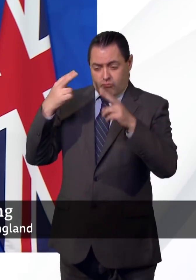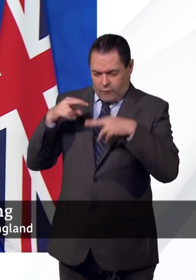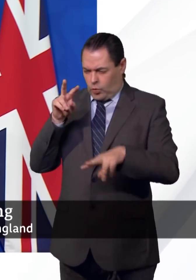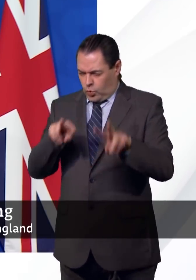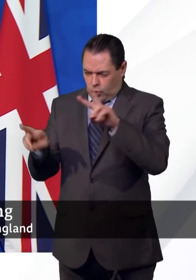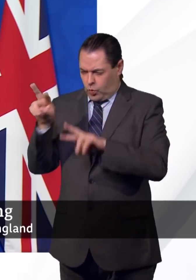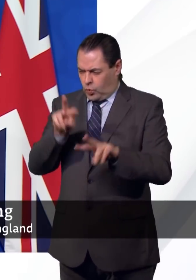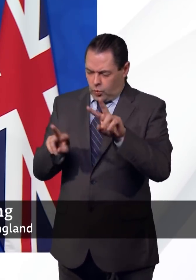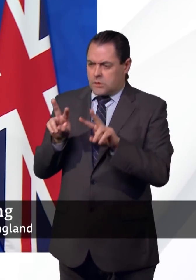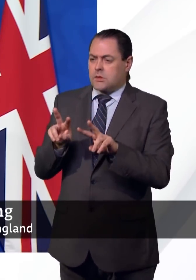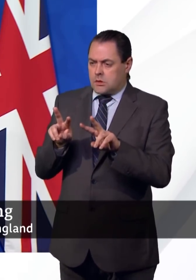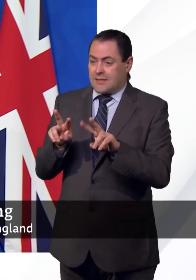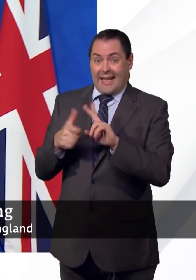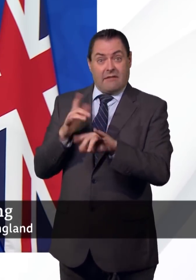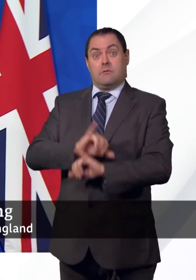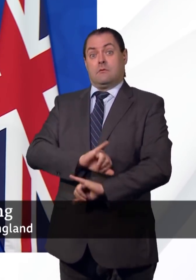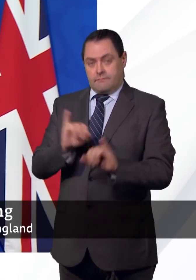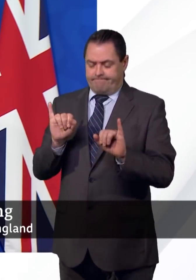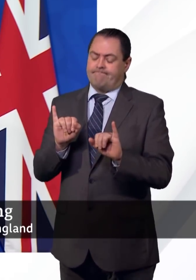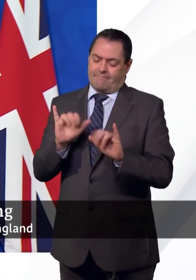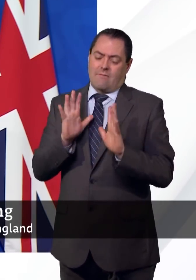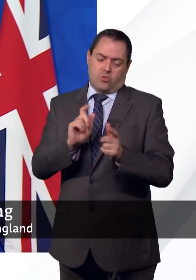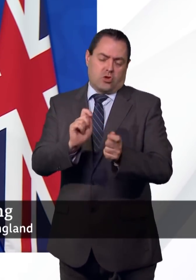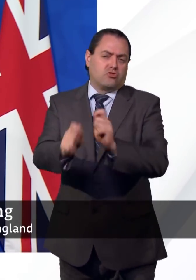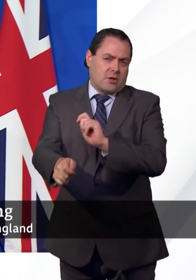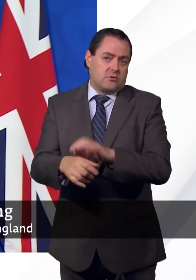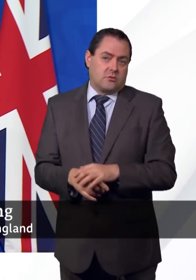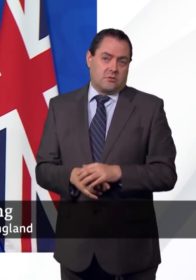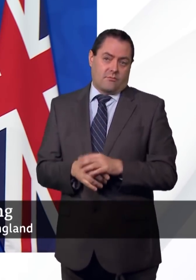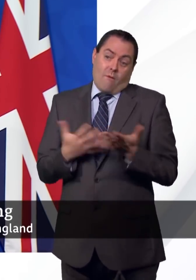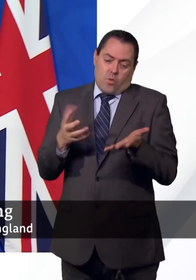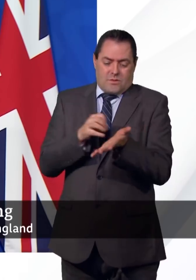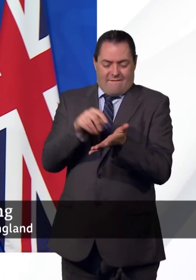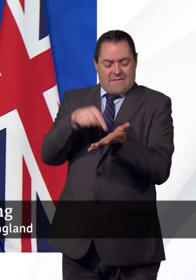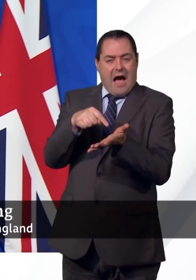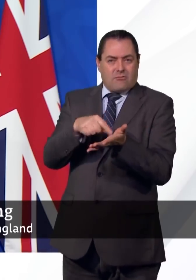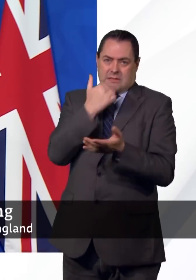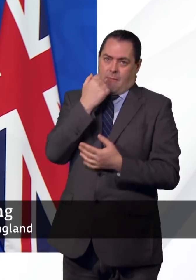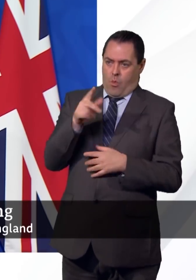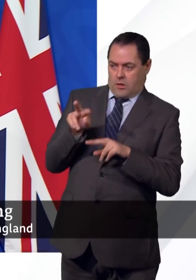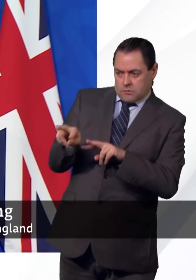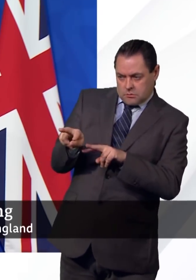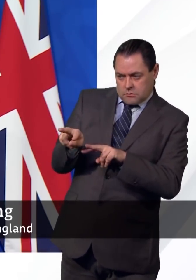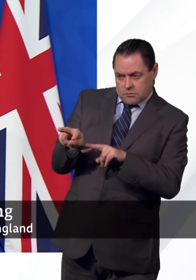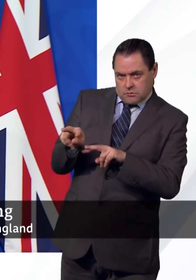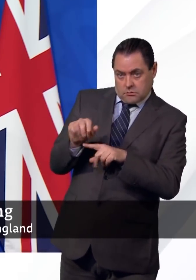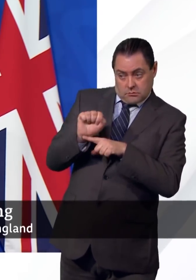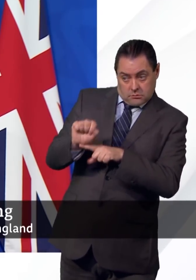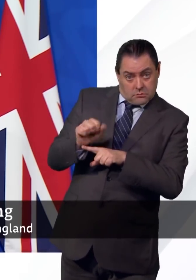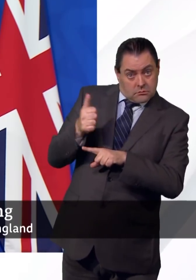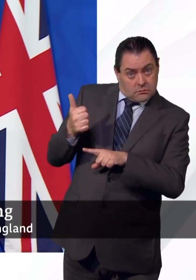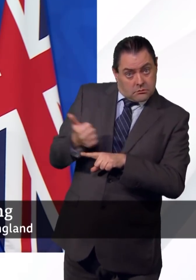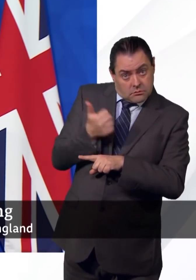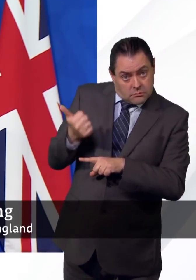course, we must be humble in the face of this virus. But if, and indeed as soon as, it becomes clear that